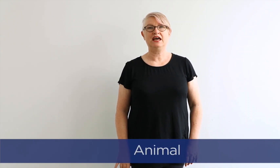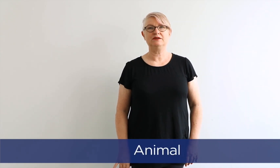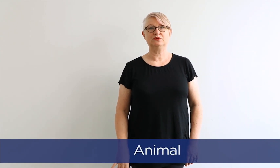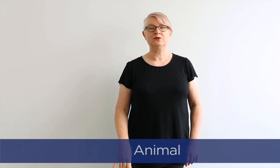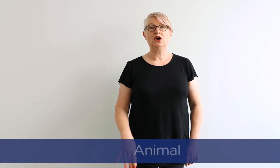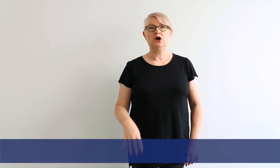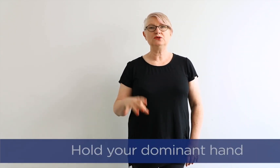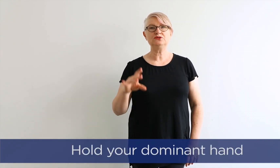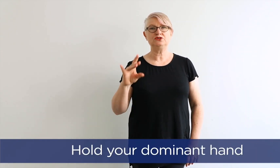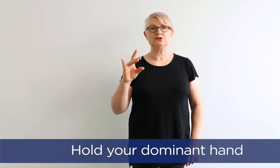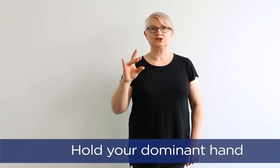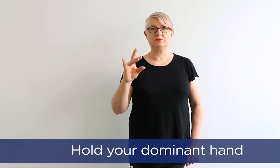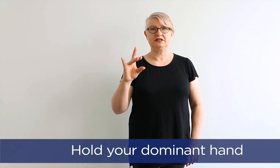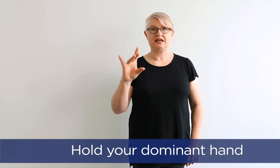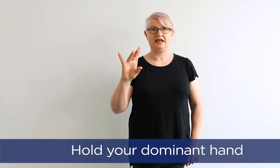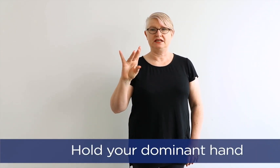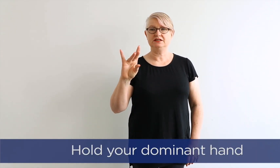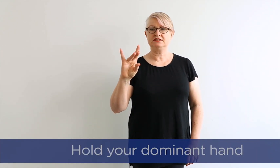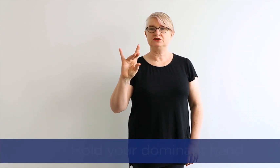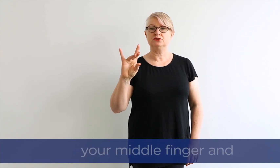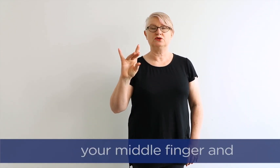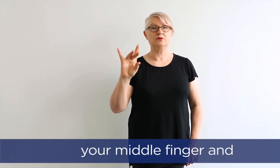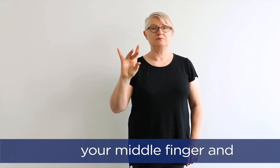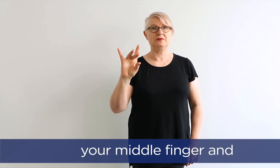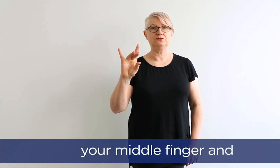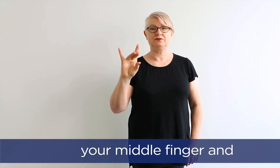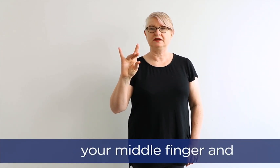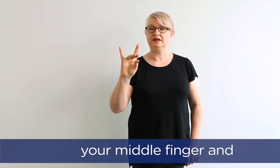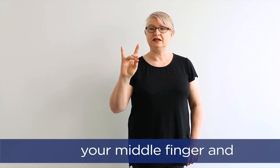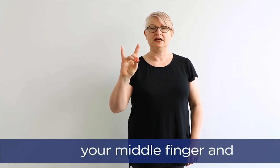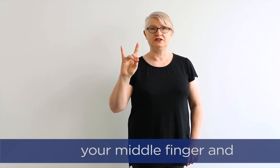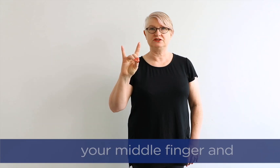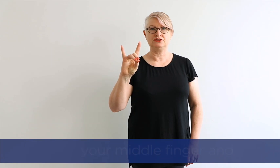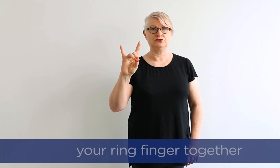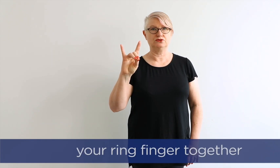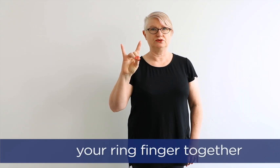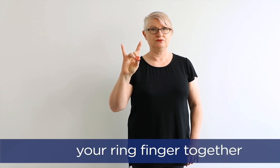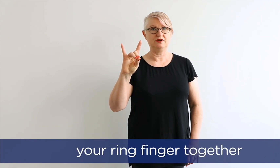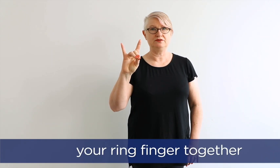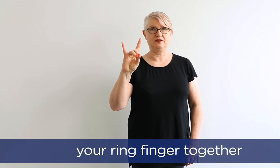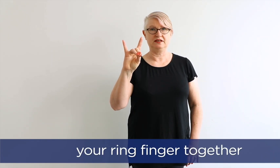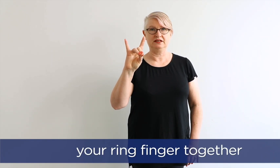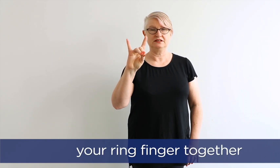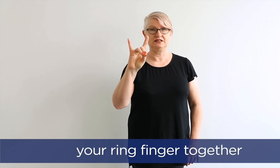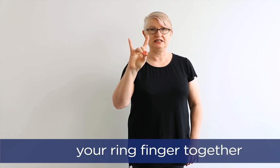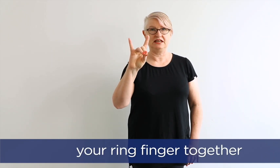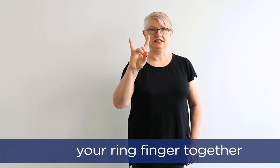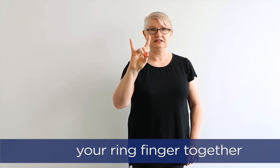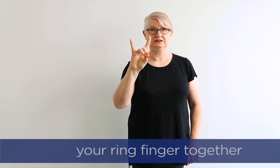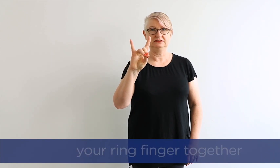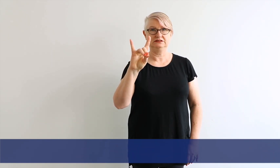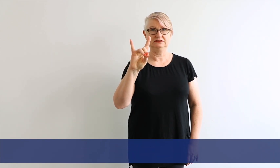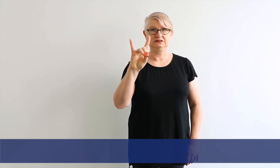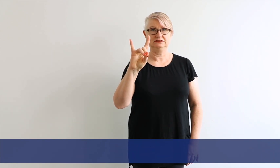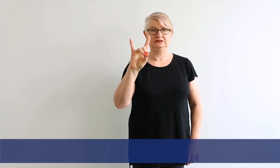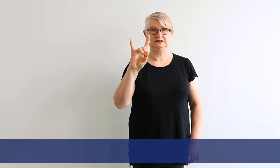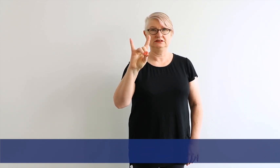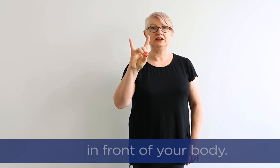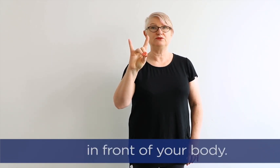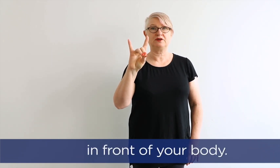Animal. Hold your dominant hand, your middle finger and your ring finger together in front of your